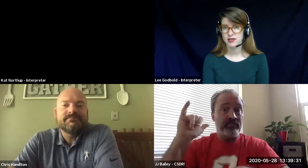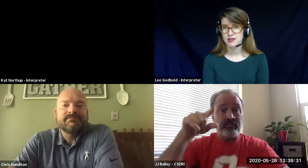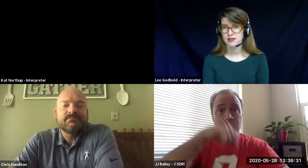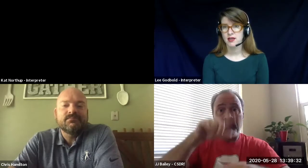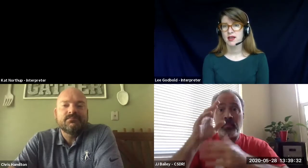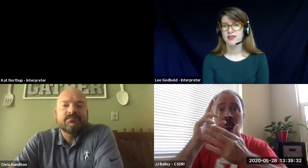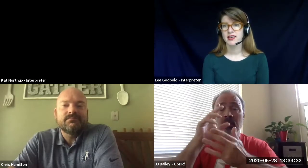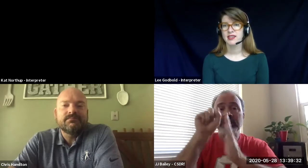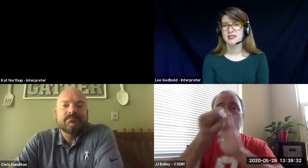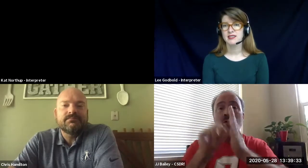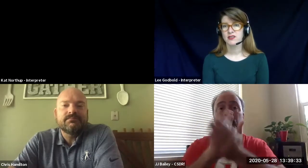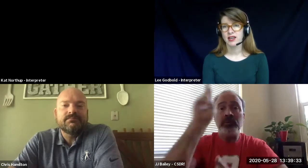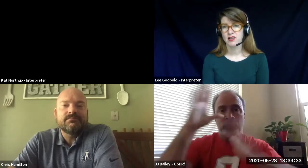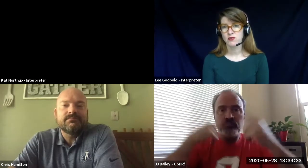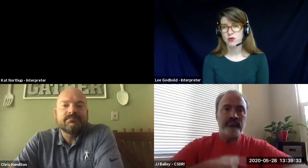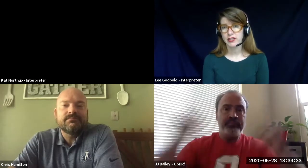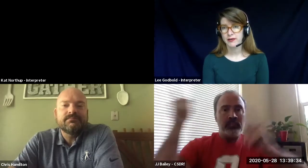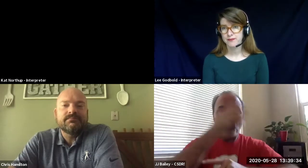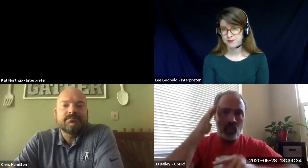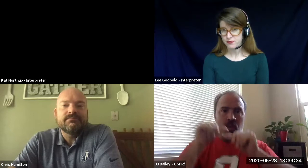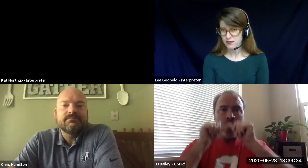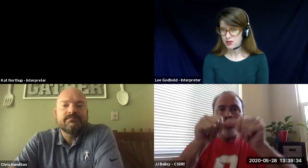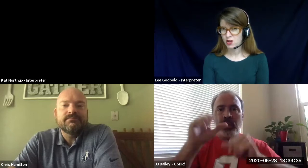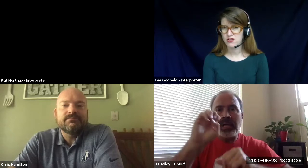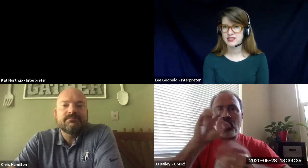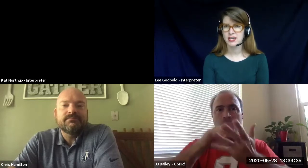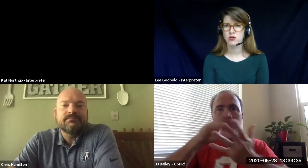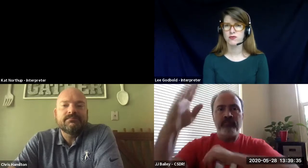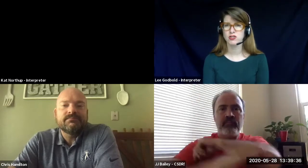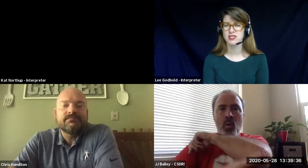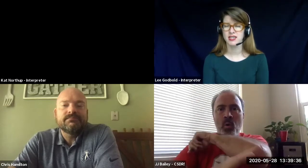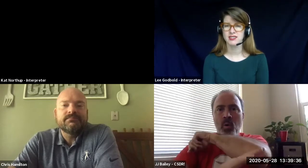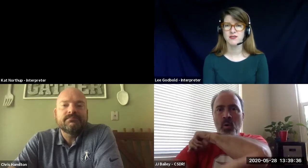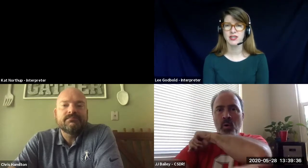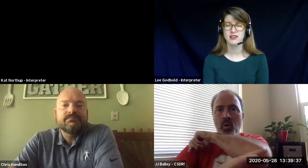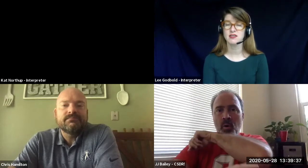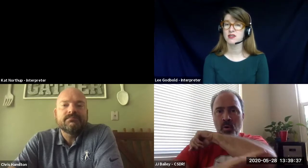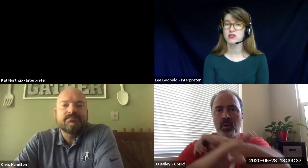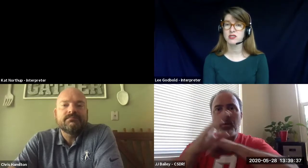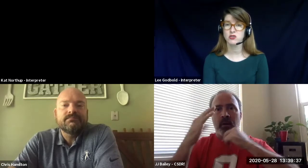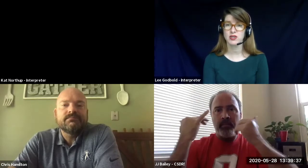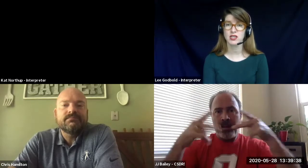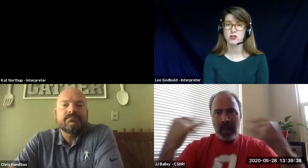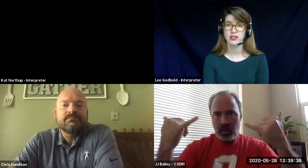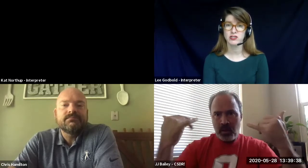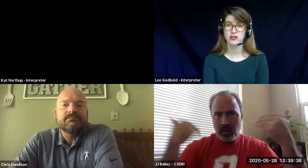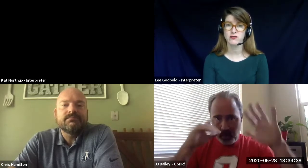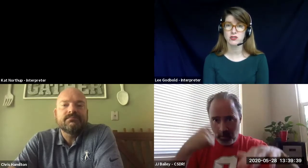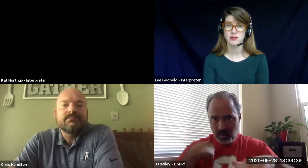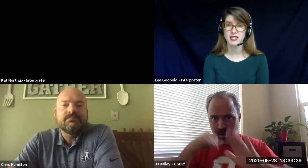us. And then in Southern California, all the state universities have announced that they're going to continue with e-learning during the fall